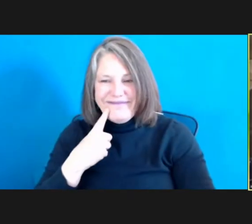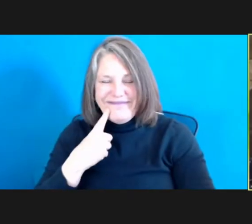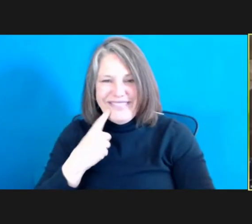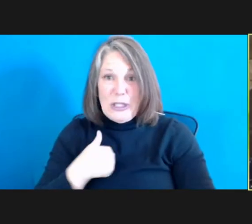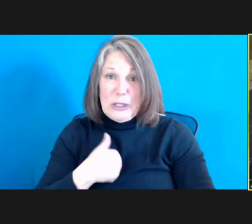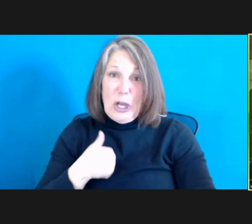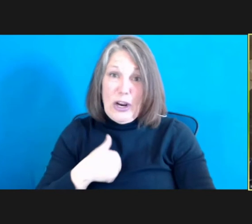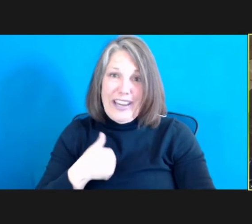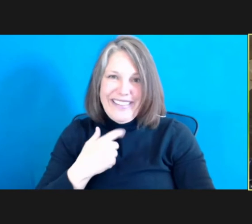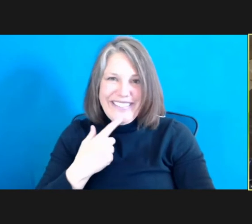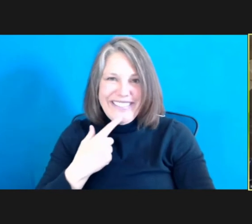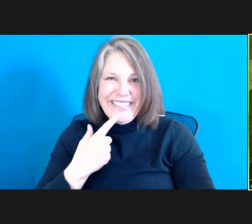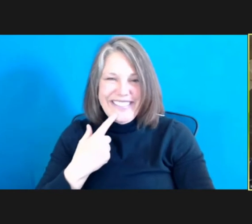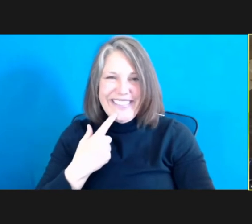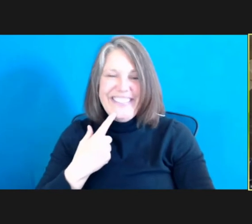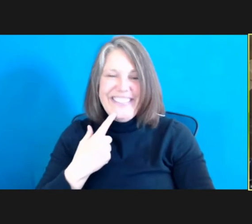Sorry, everyone.